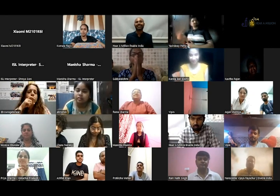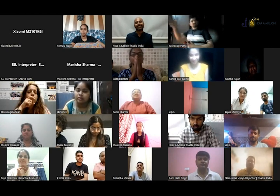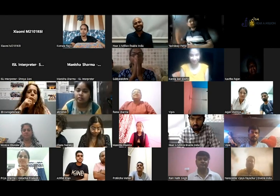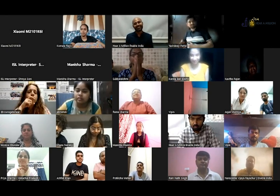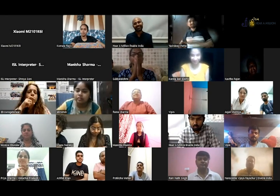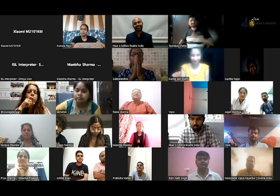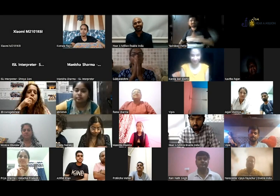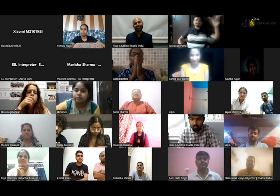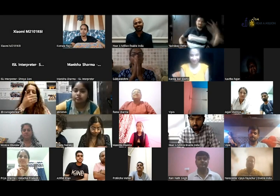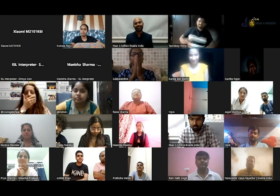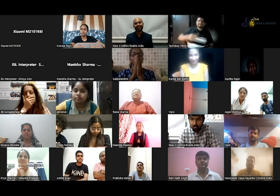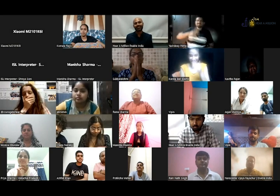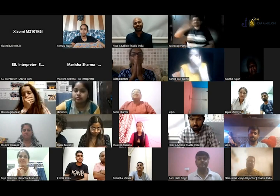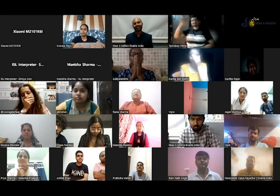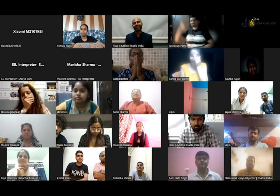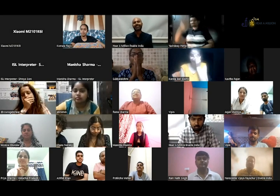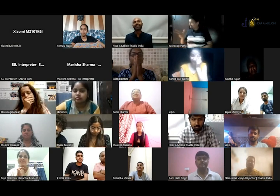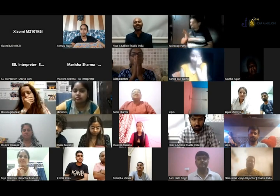Yeah.